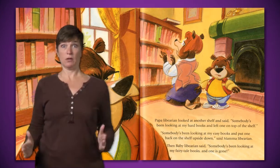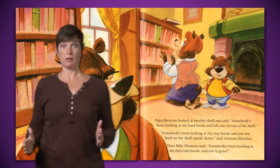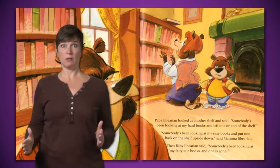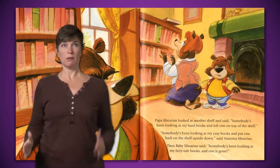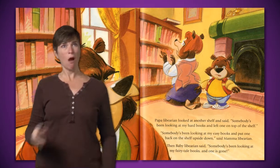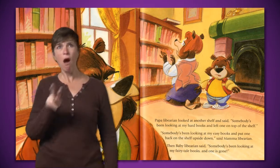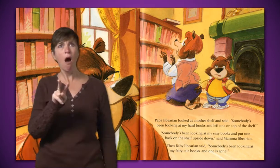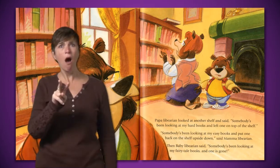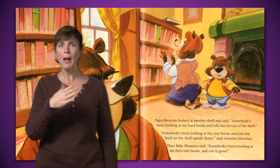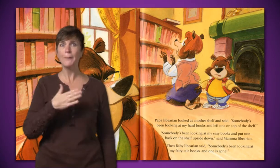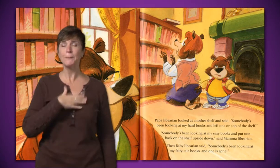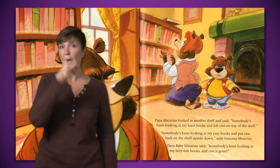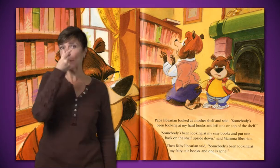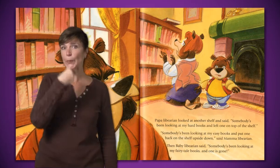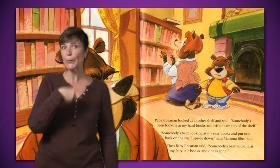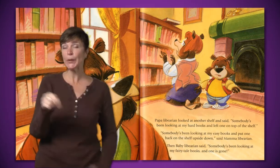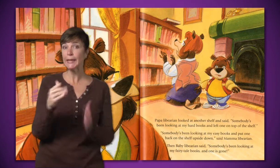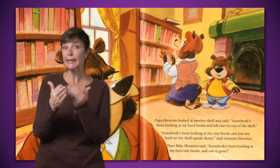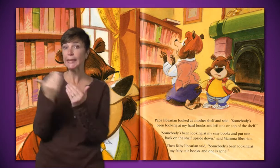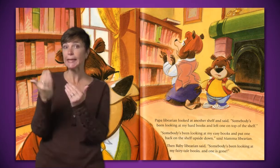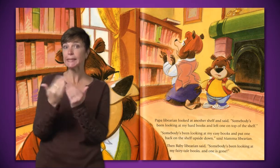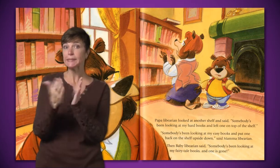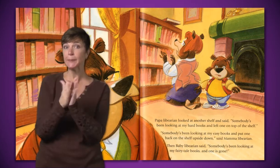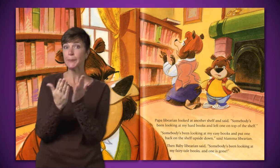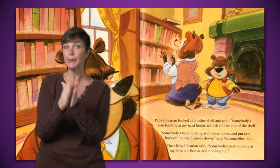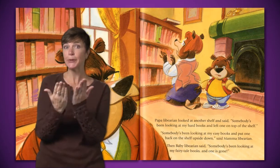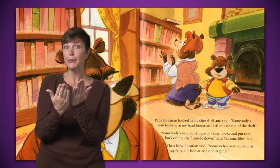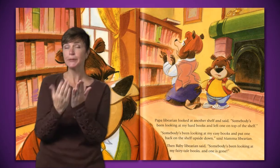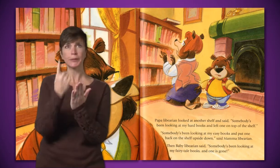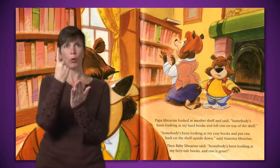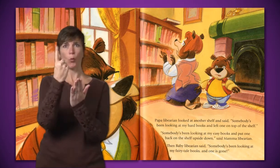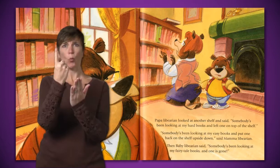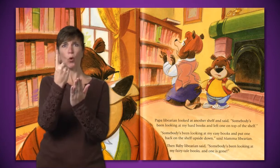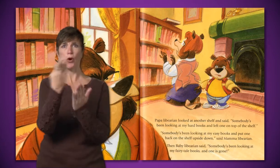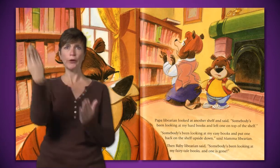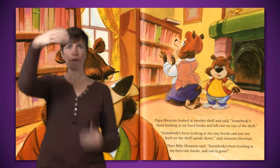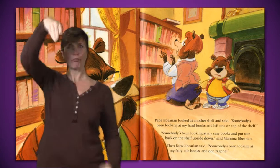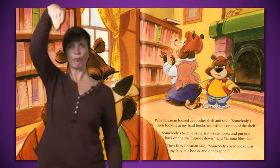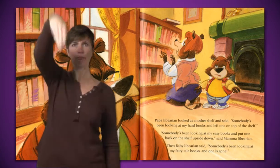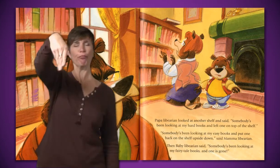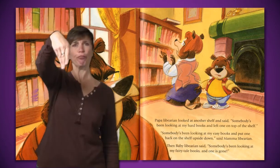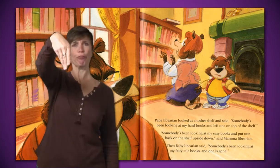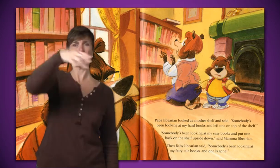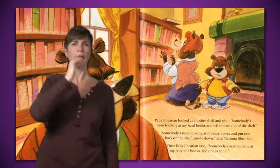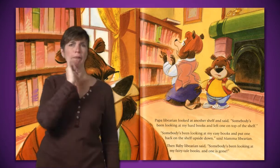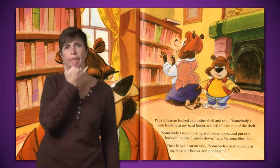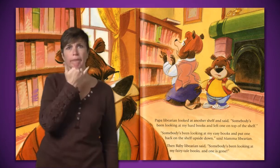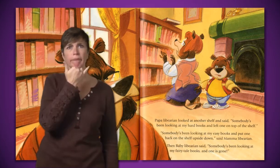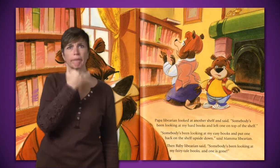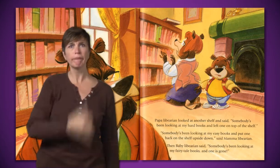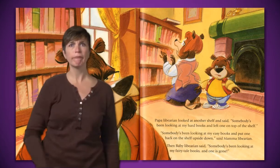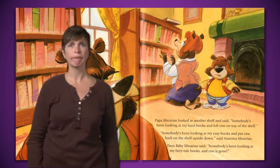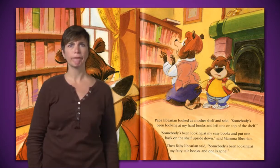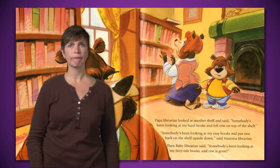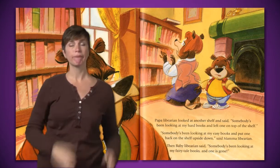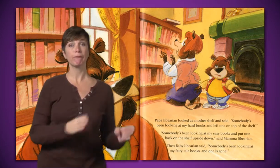"Someone's been looking at my easy books and put one back on the shelf upside down," said Mama